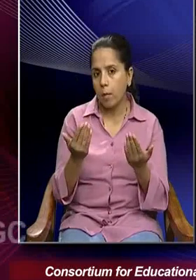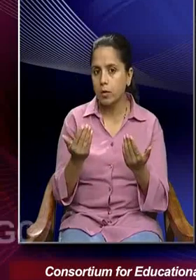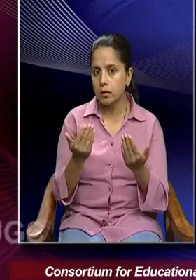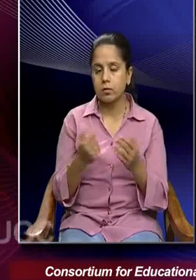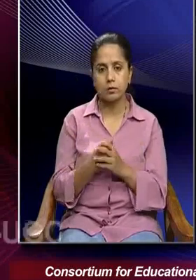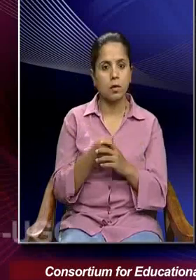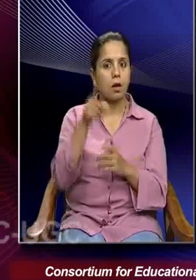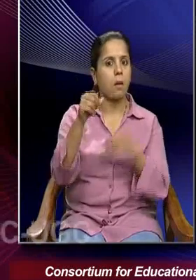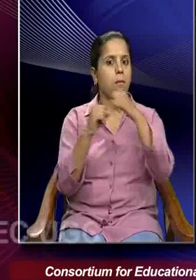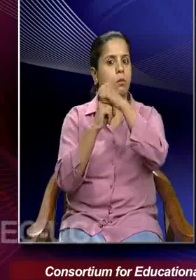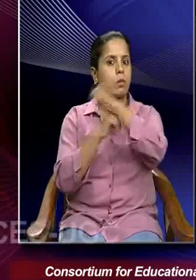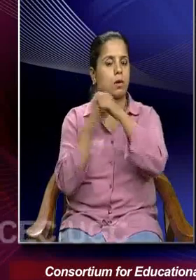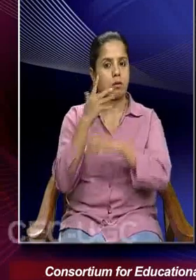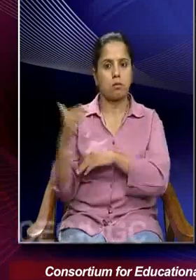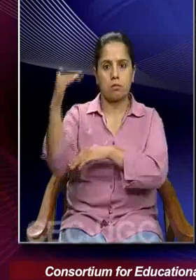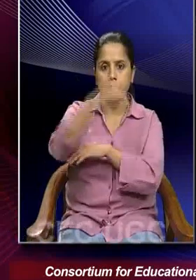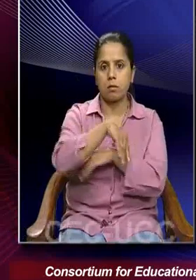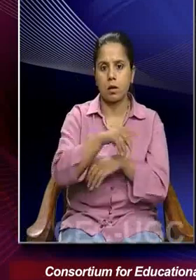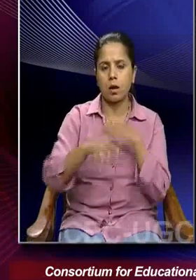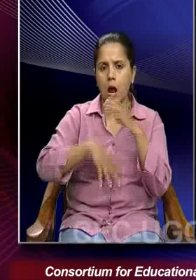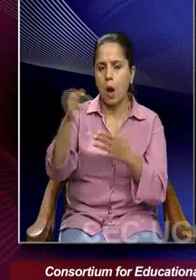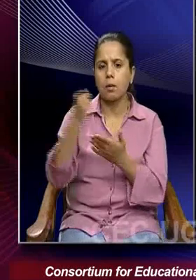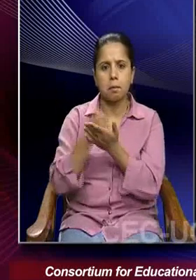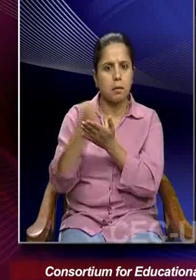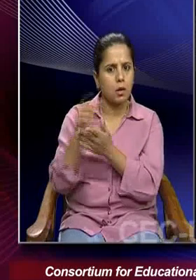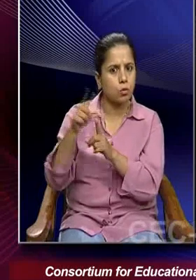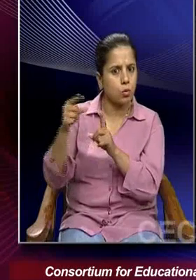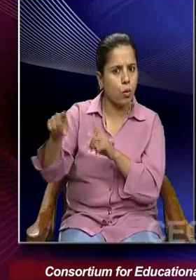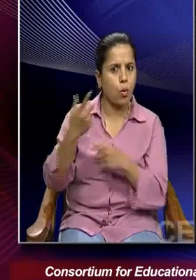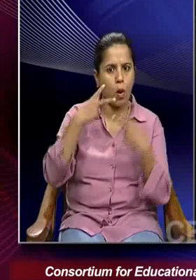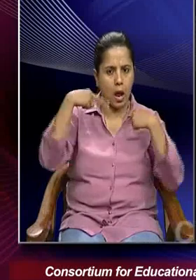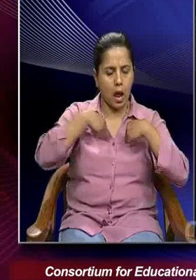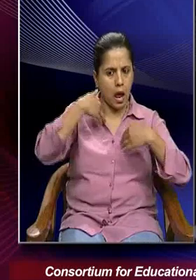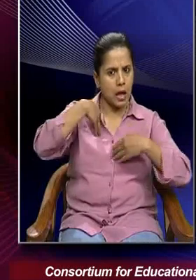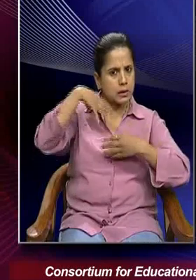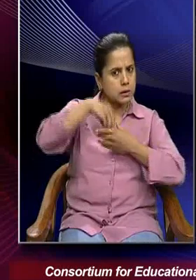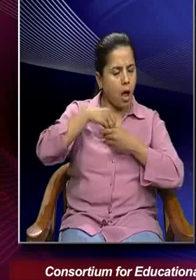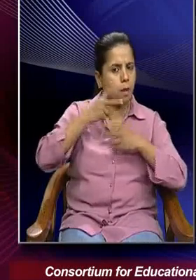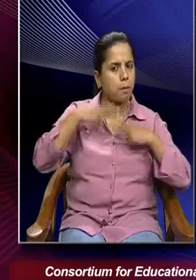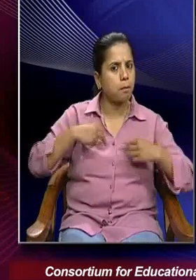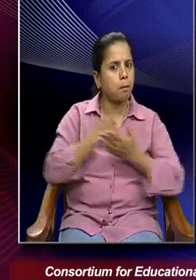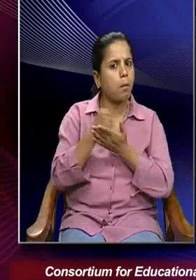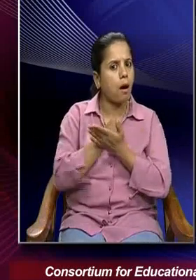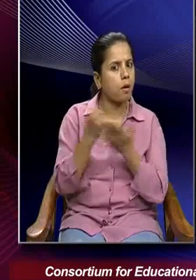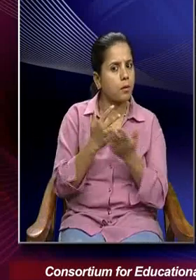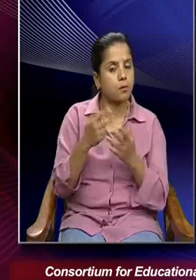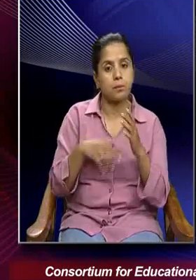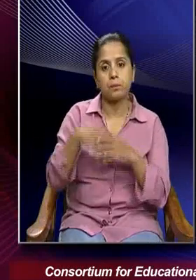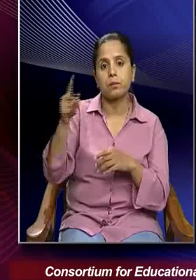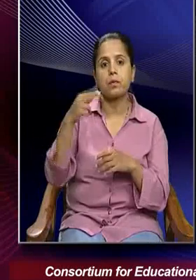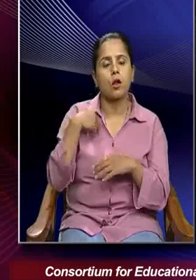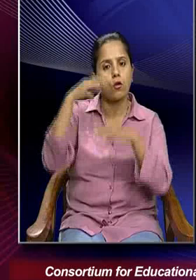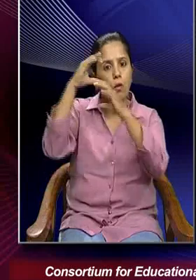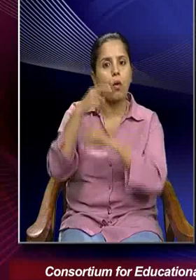a bridge between the external practices and the internal practices. So external, where we were